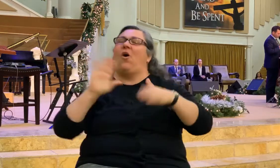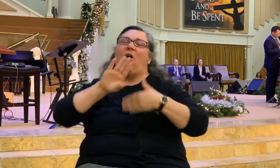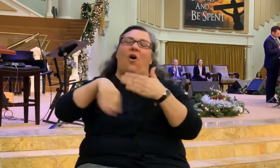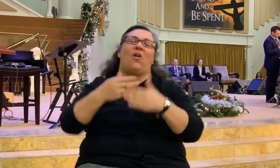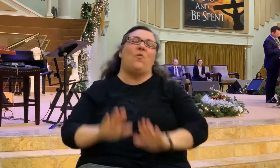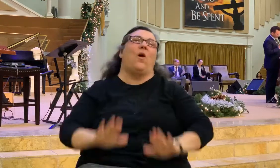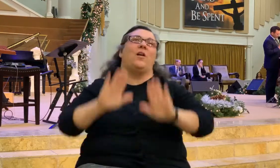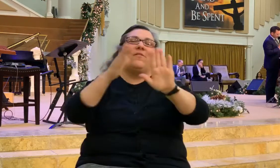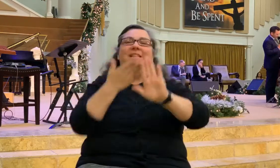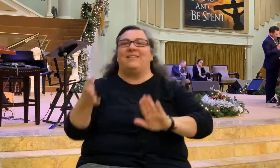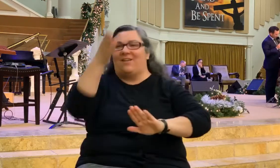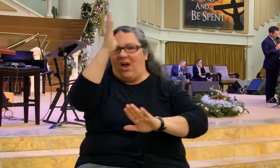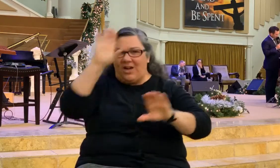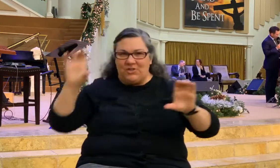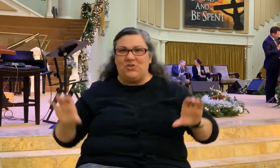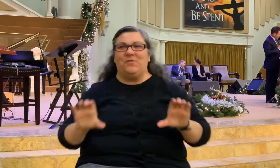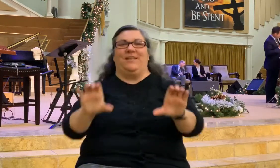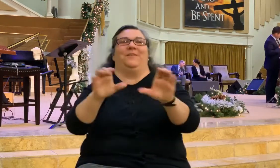doing.